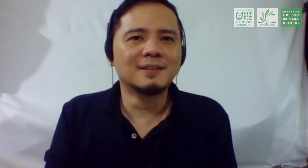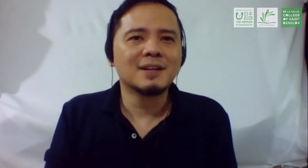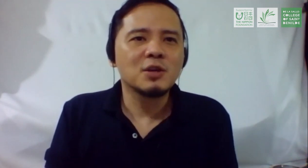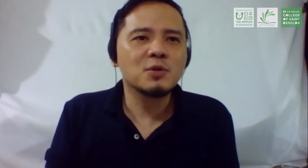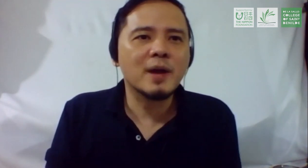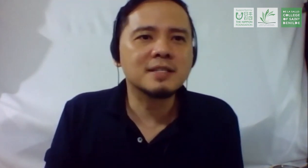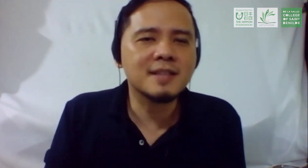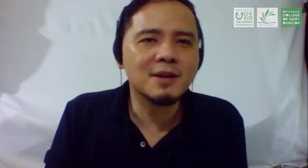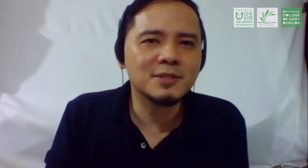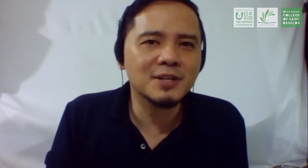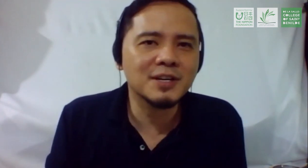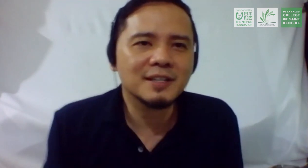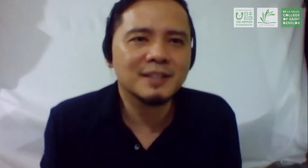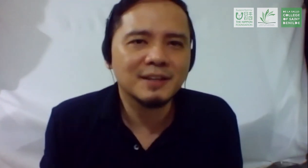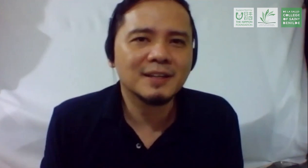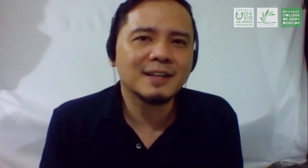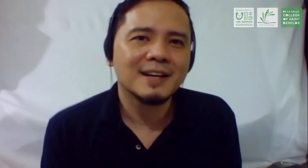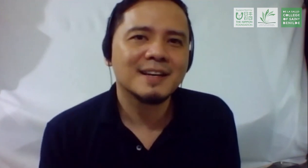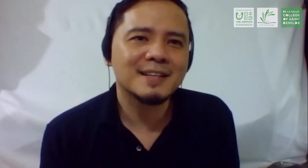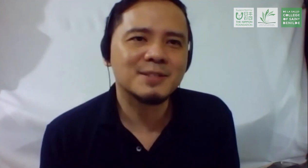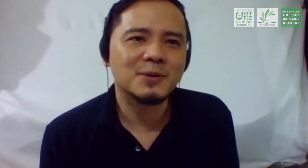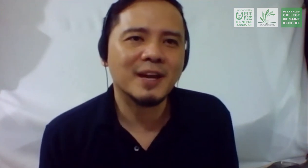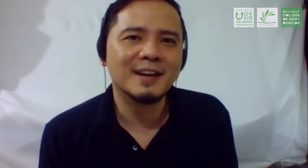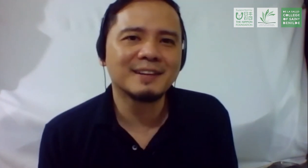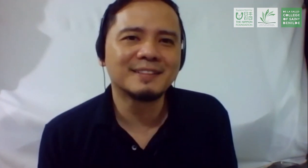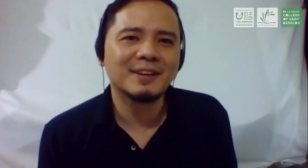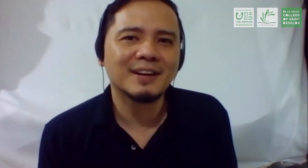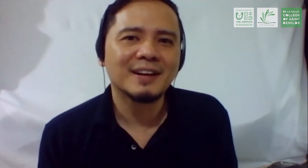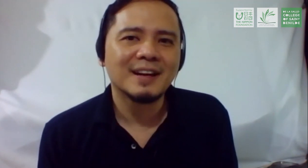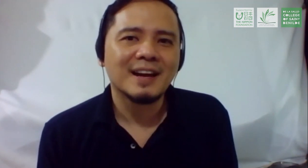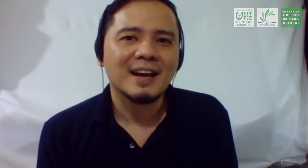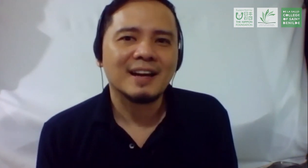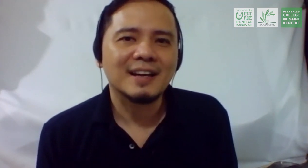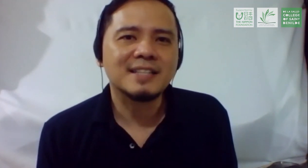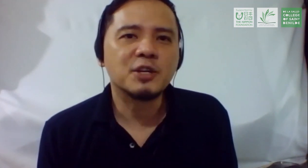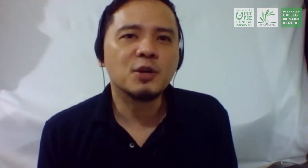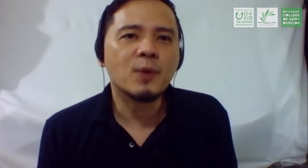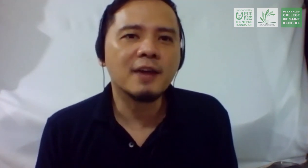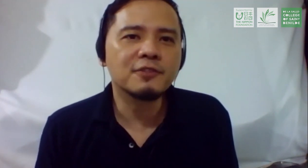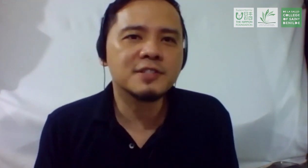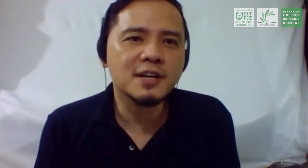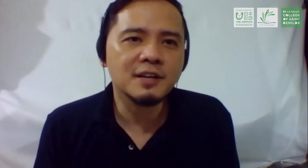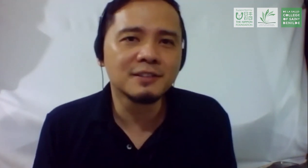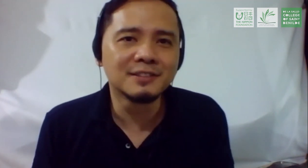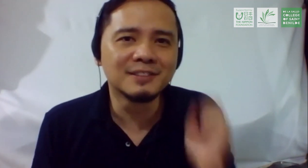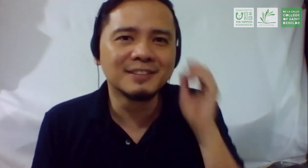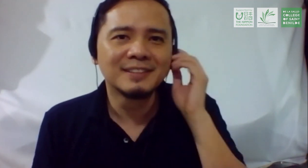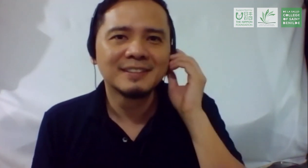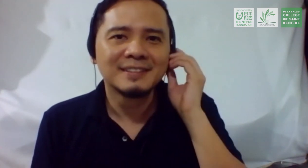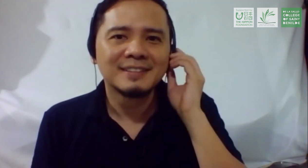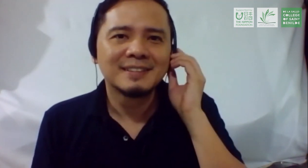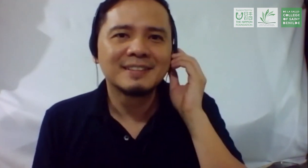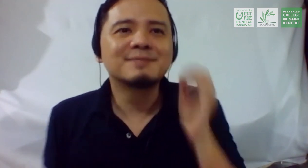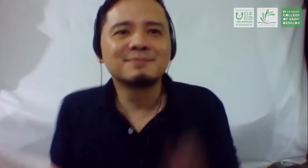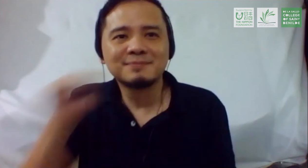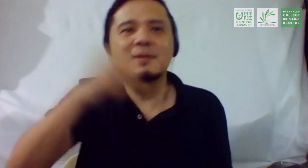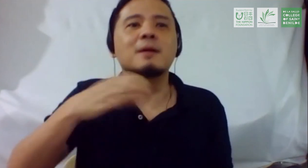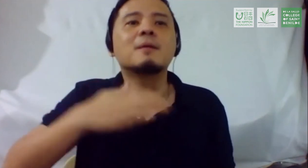You rest now, sir. It's okay. Okay. Is that your wife, sir? Yes. Say